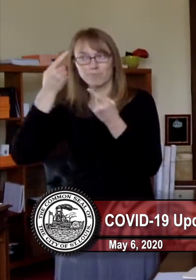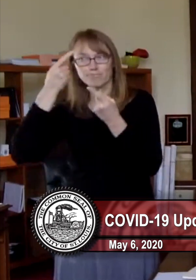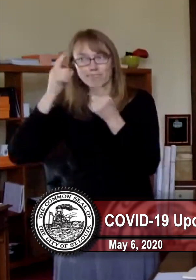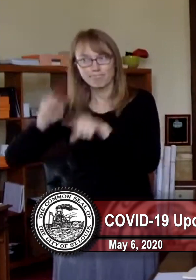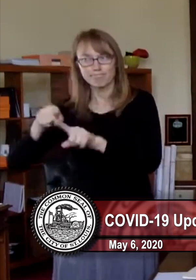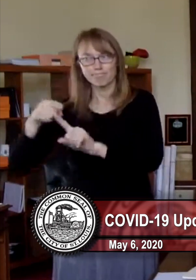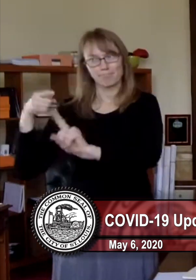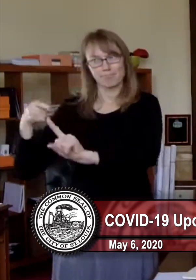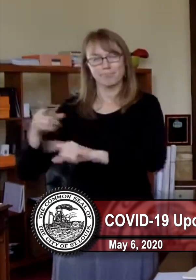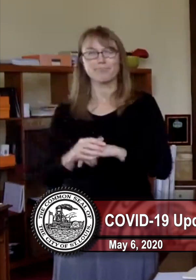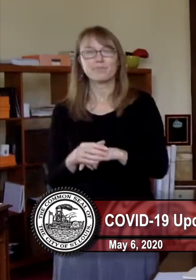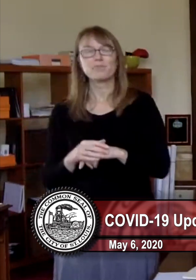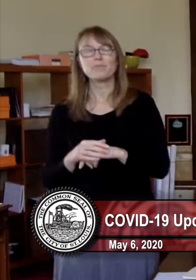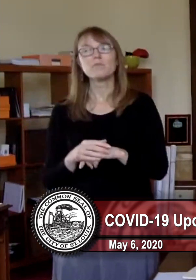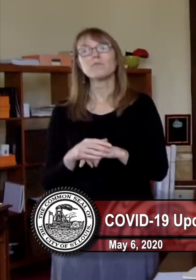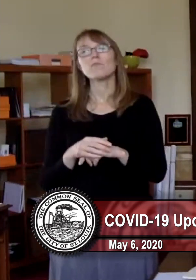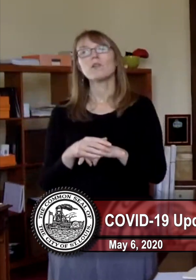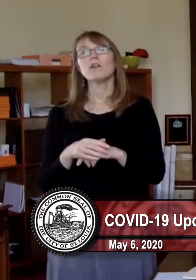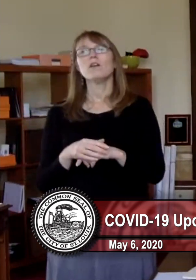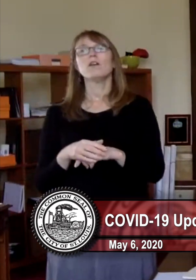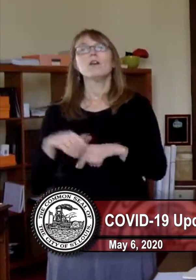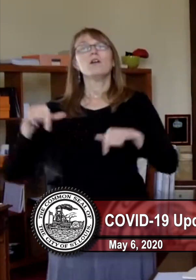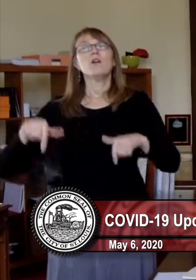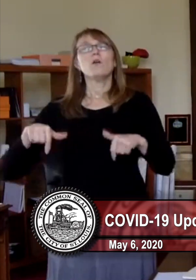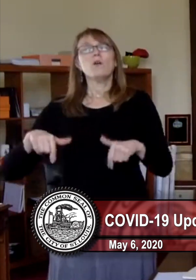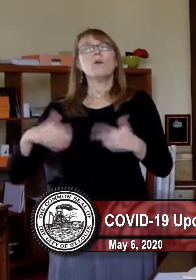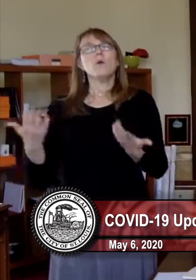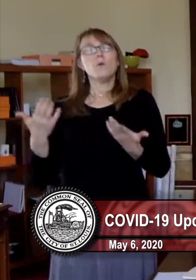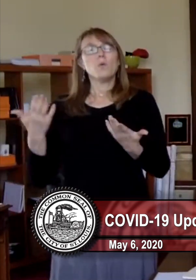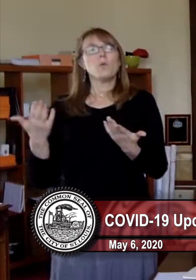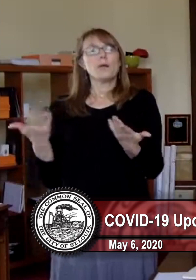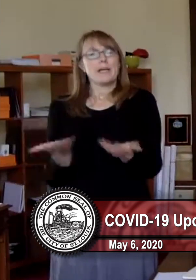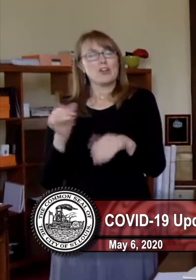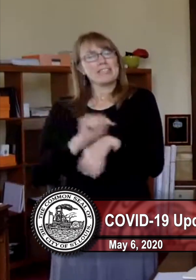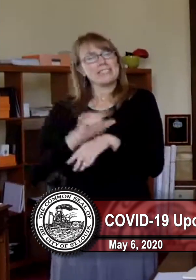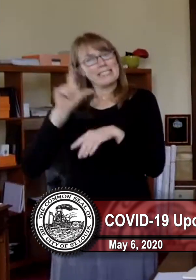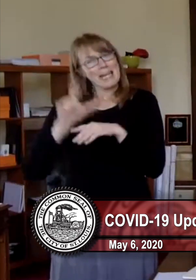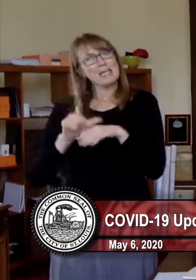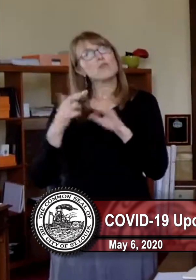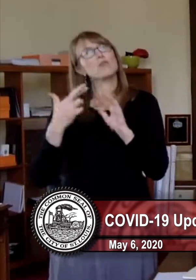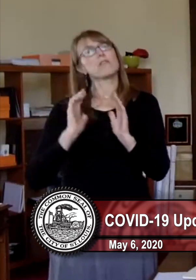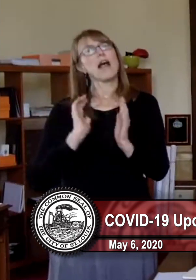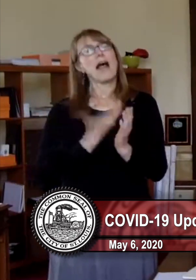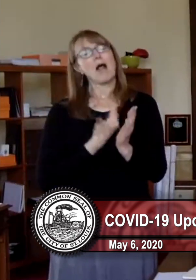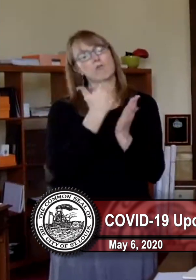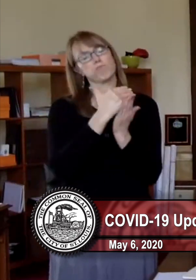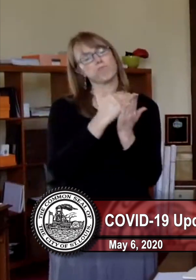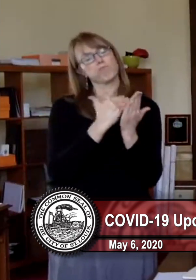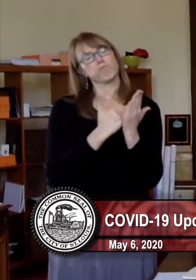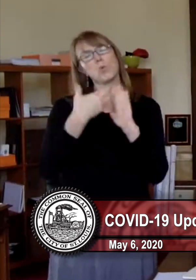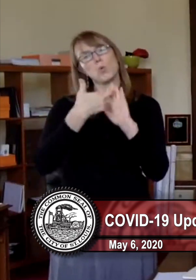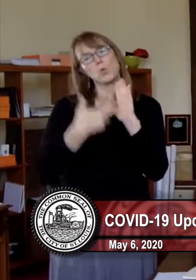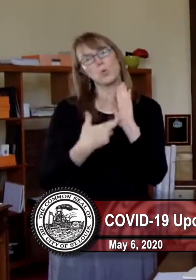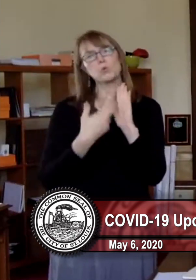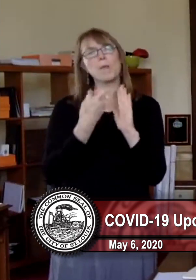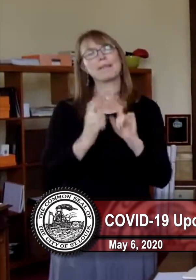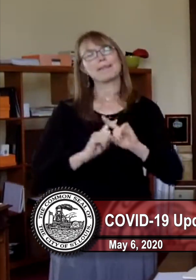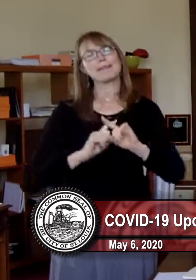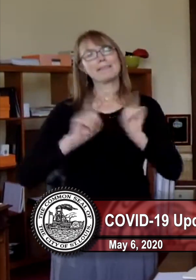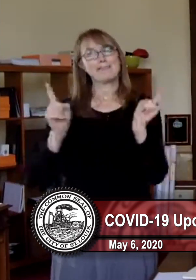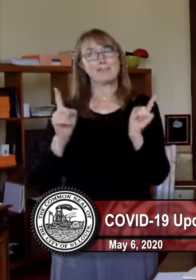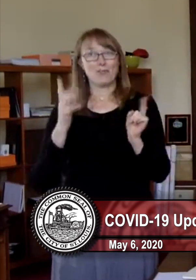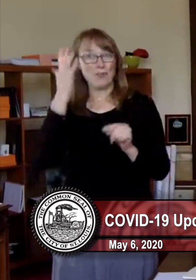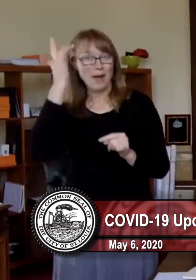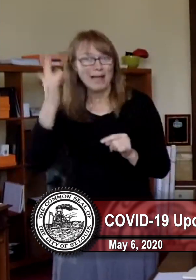have more big venues. So we're working with those large venue